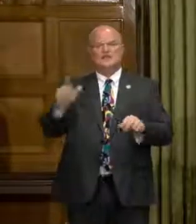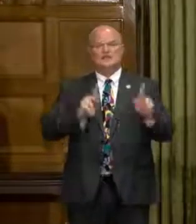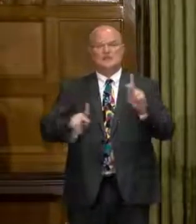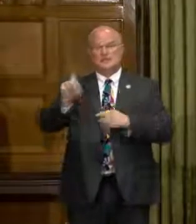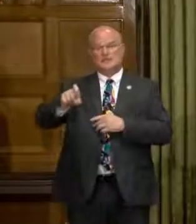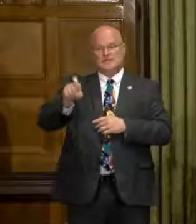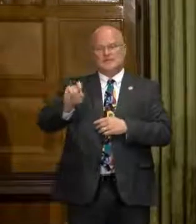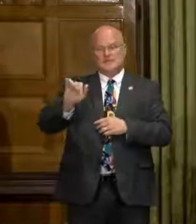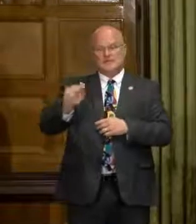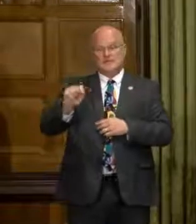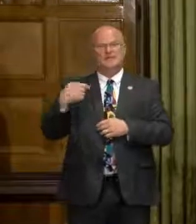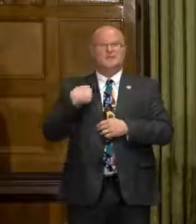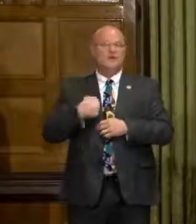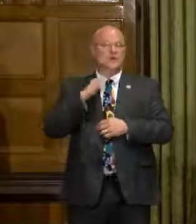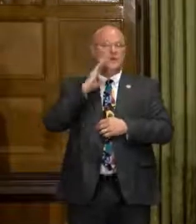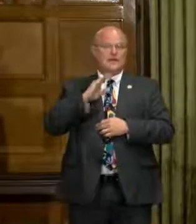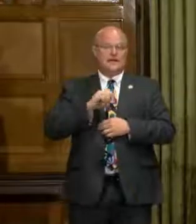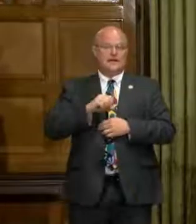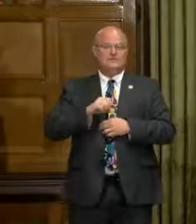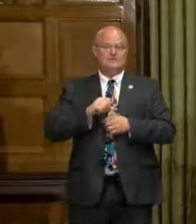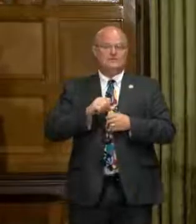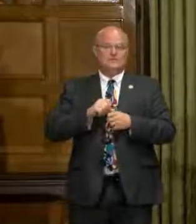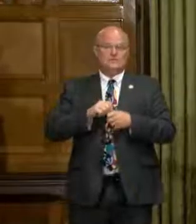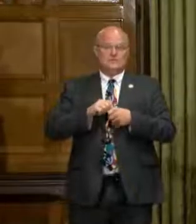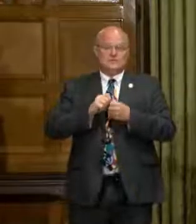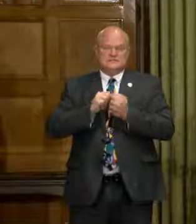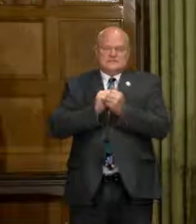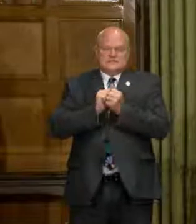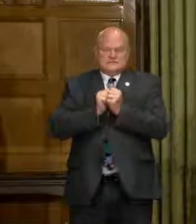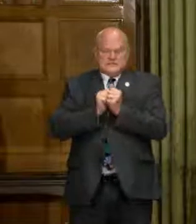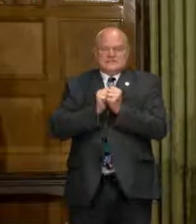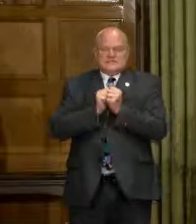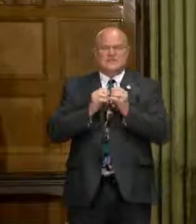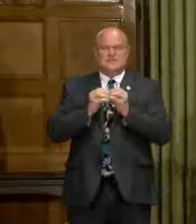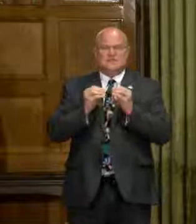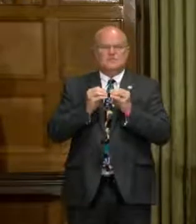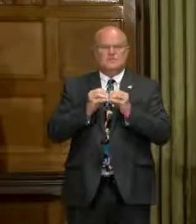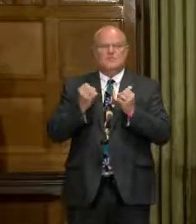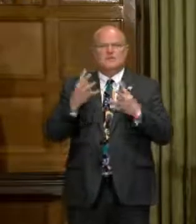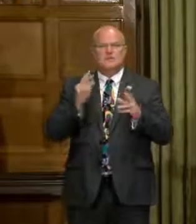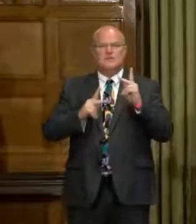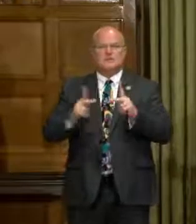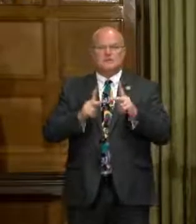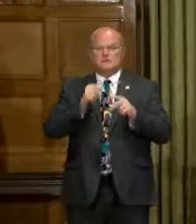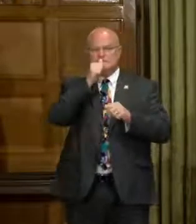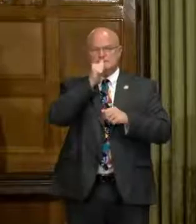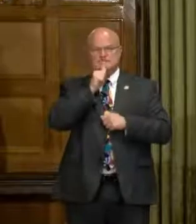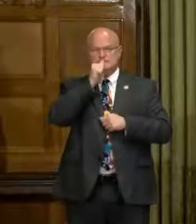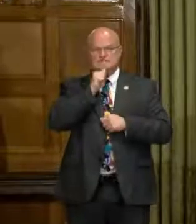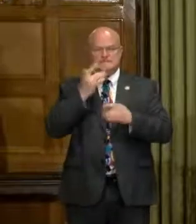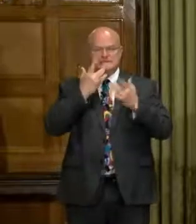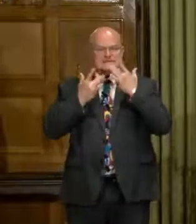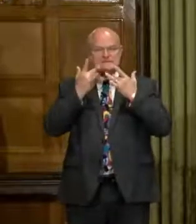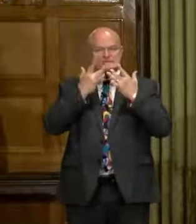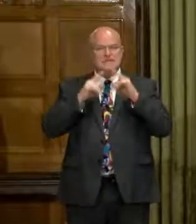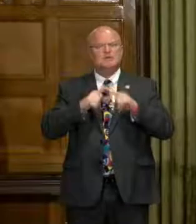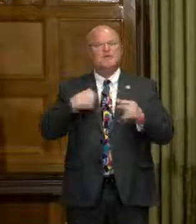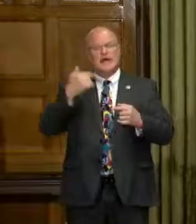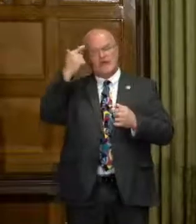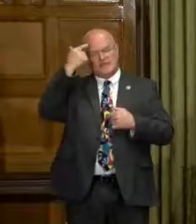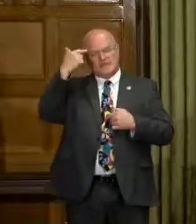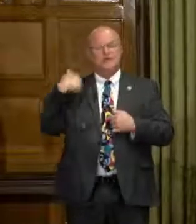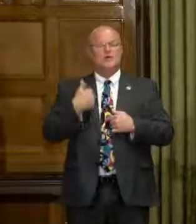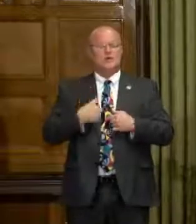citizens that need it. We are going to have to tighten our belt, just like a lot of other people in Arkansas is going to tighten their belt. But I'm confident we'll be